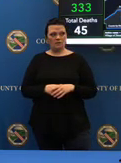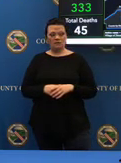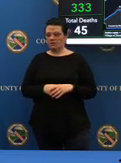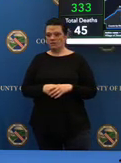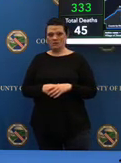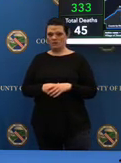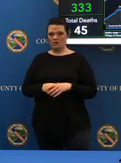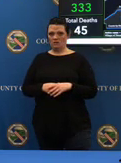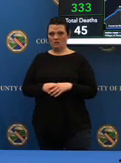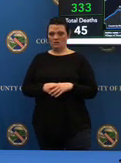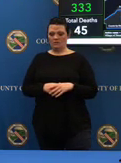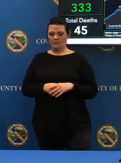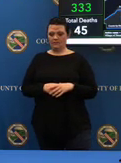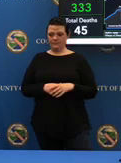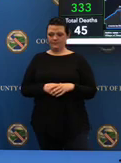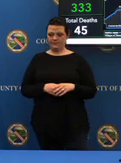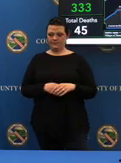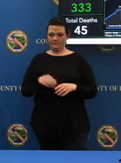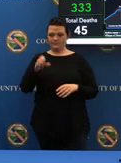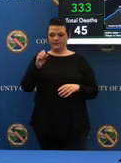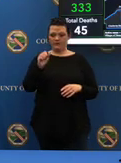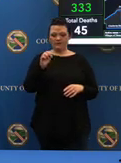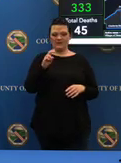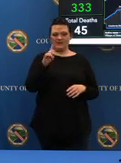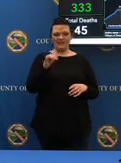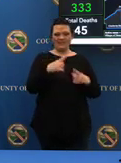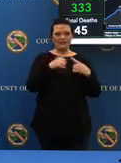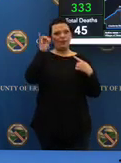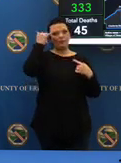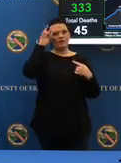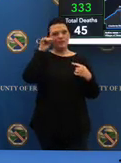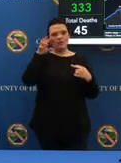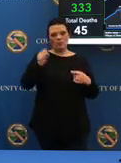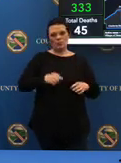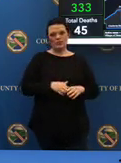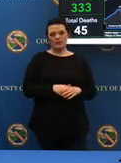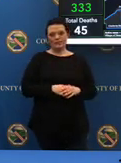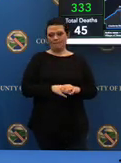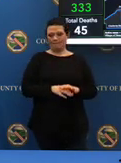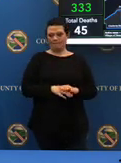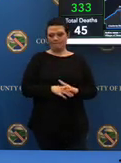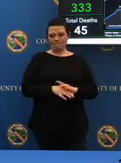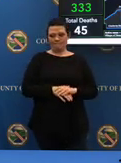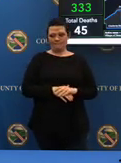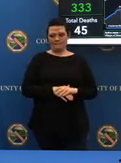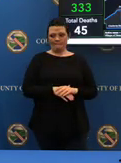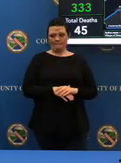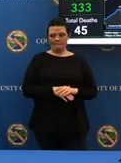I guess not. Sandy from the Buffalo News, Sandra Tan.